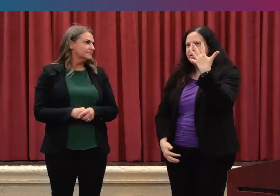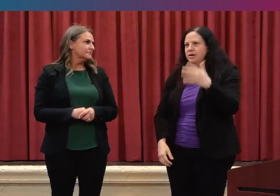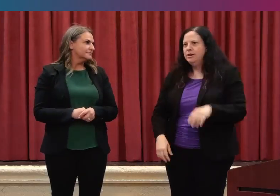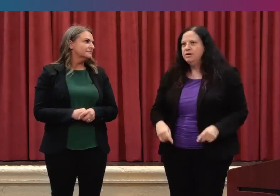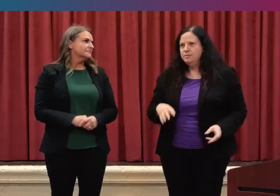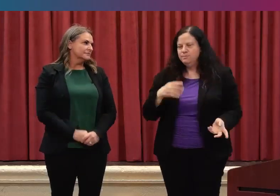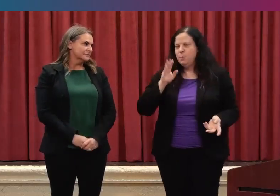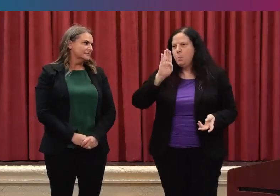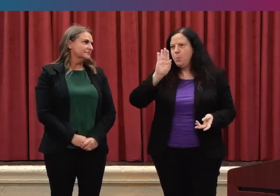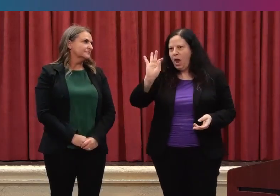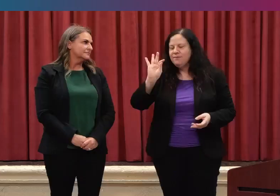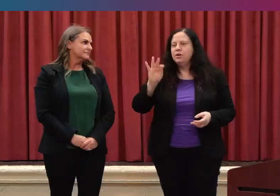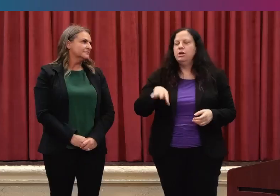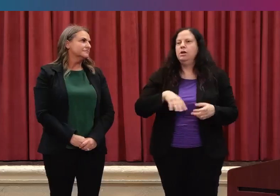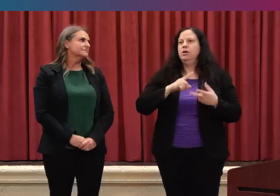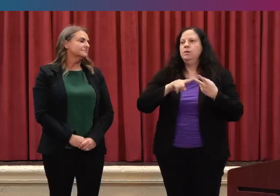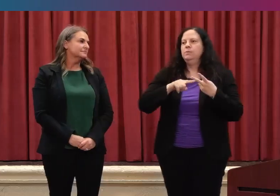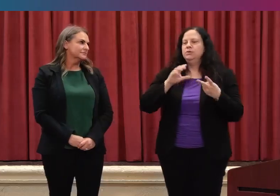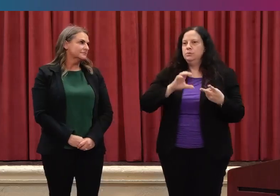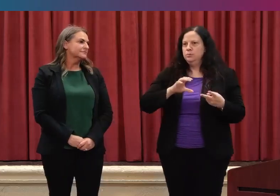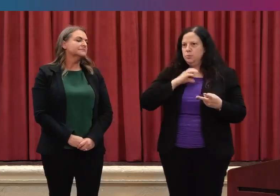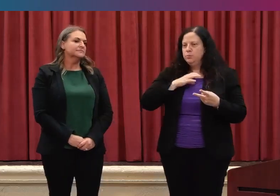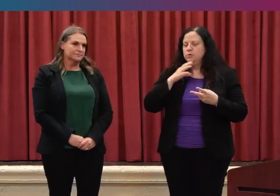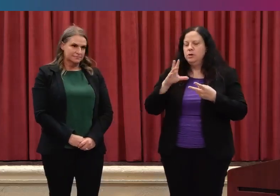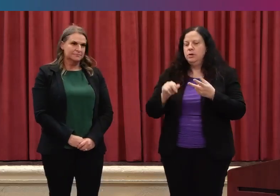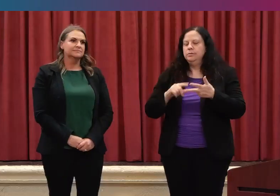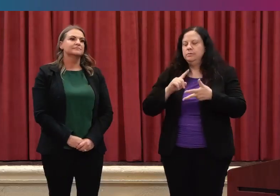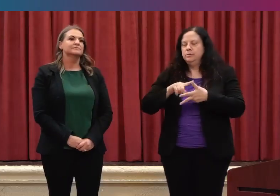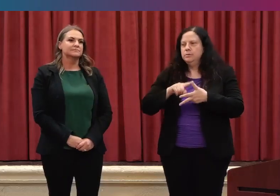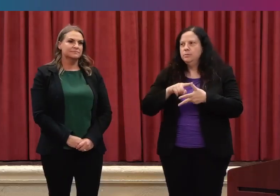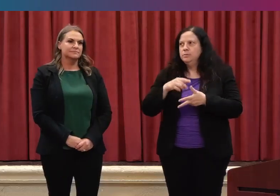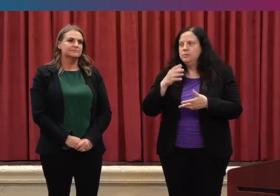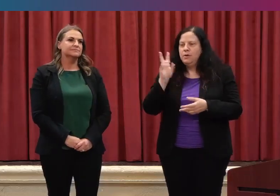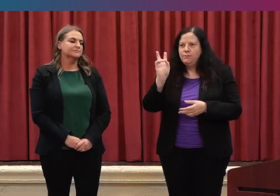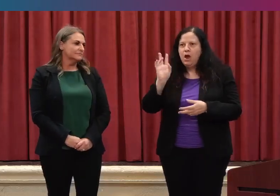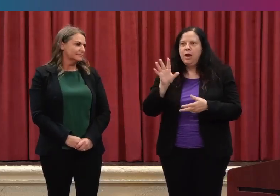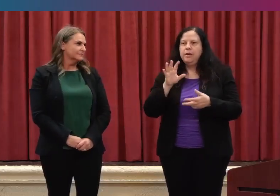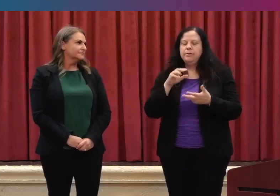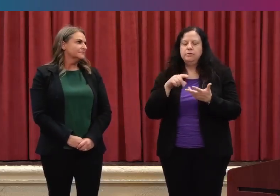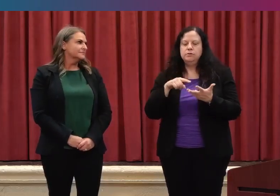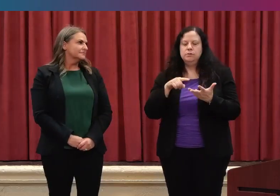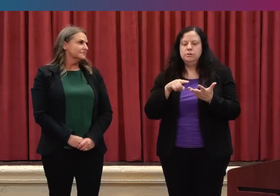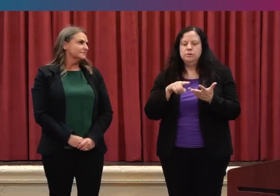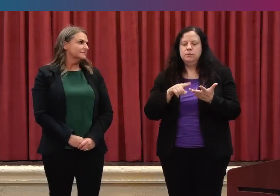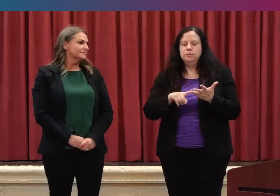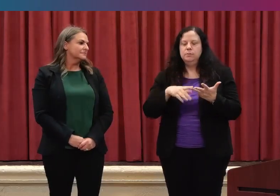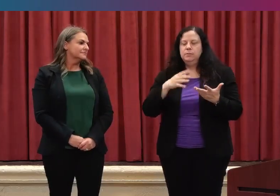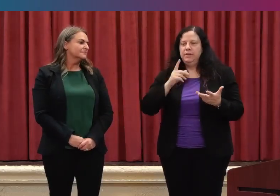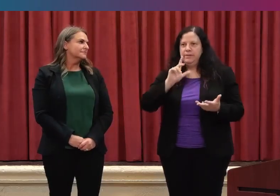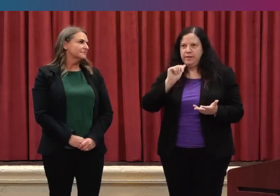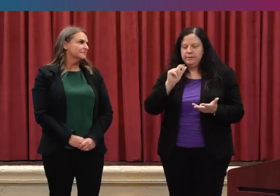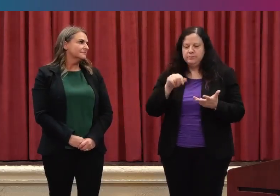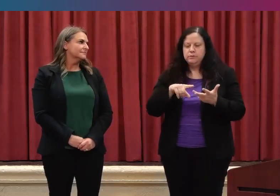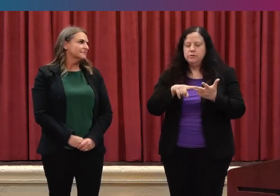has better services. So we have 5 service providers. Bakersfield GLAD, Center on Deafness in Inland Empire,